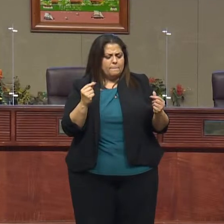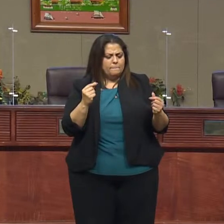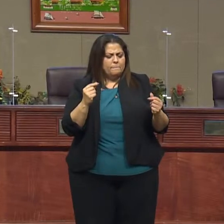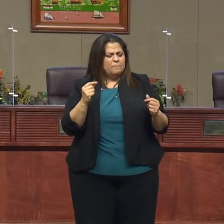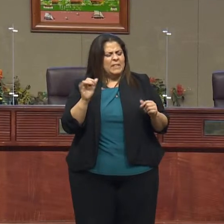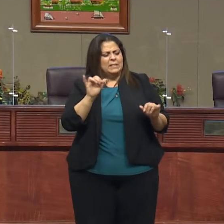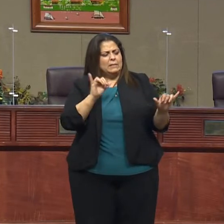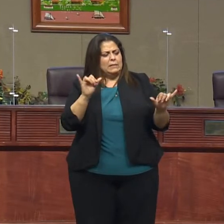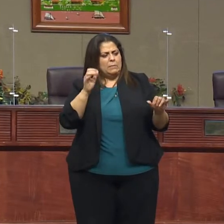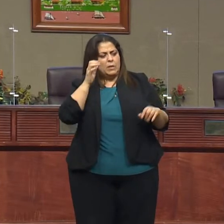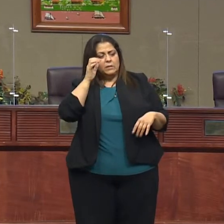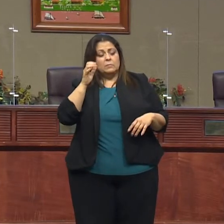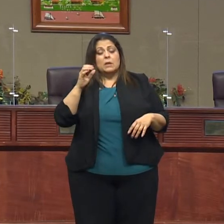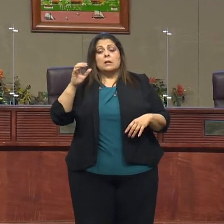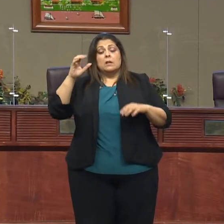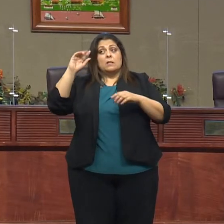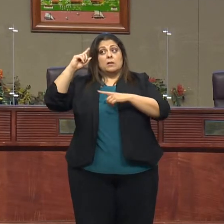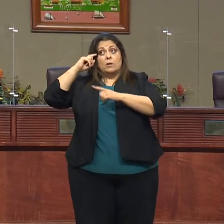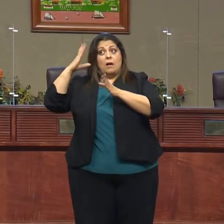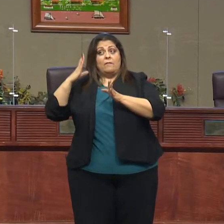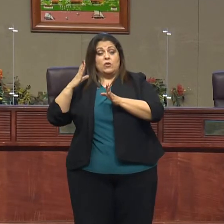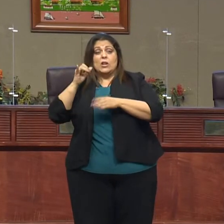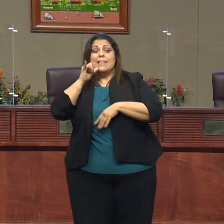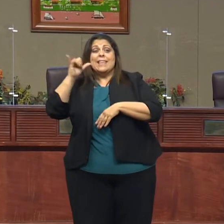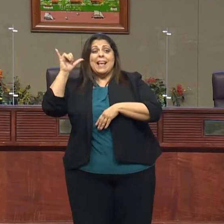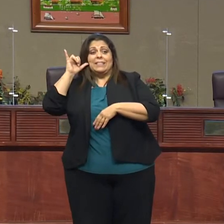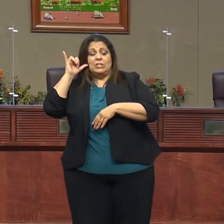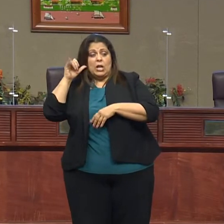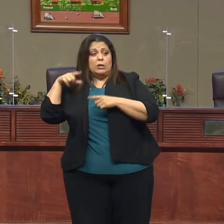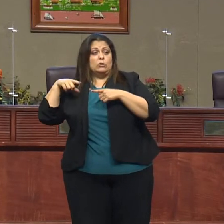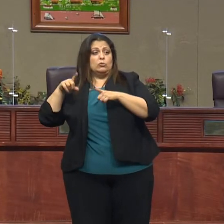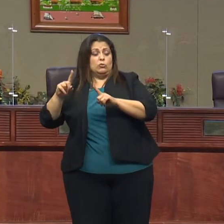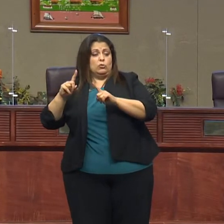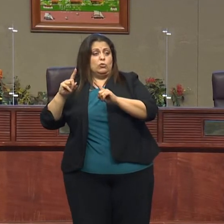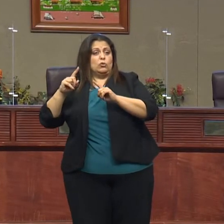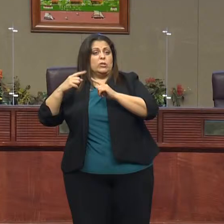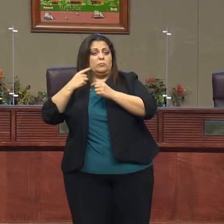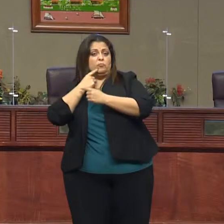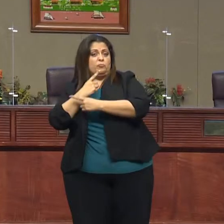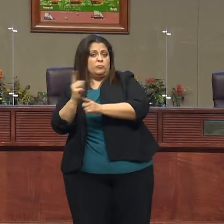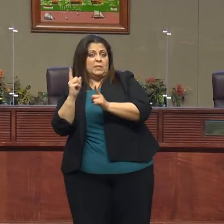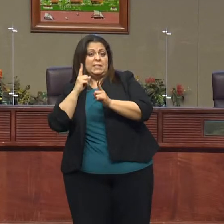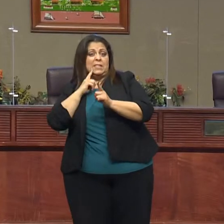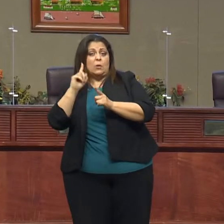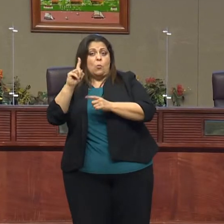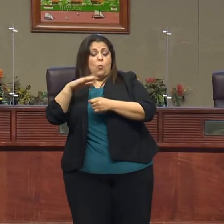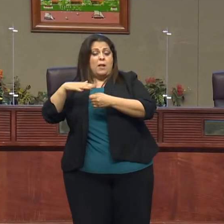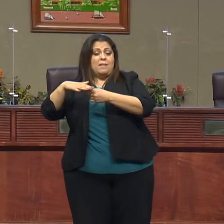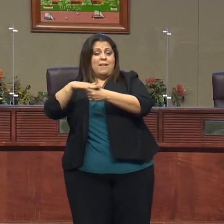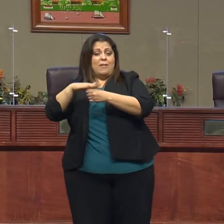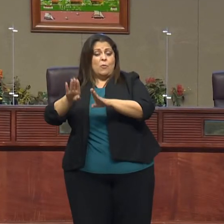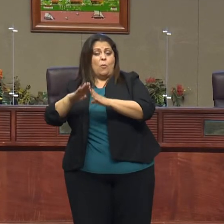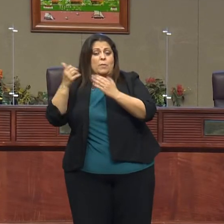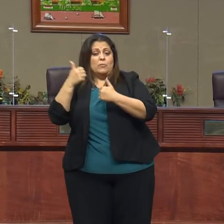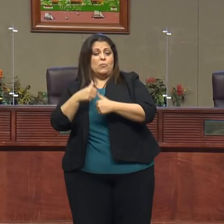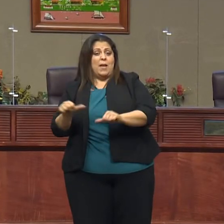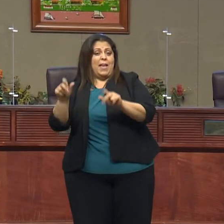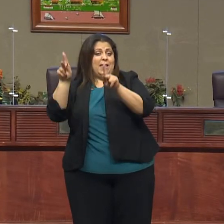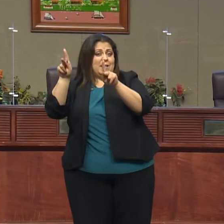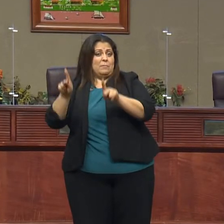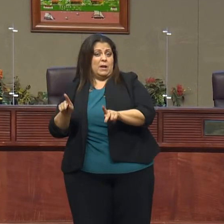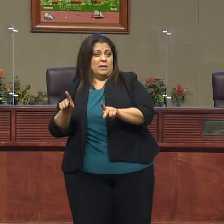said during a press conference yesterday that he had heard of a county that was pretty much offering the vaccine to anyone, and the state, he